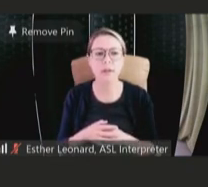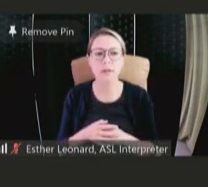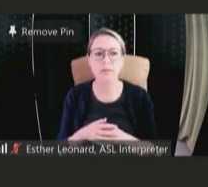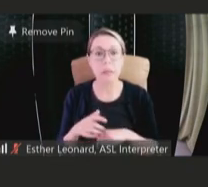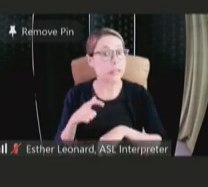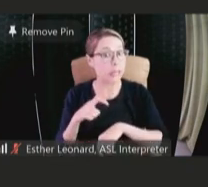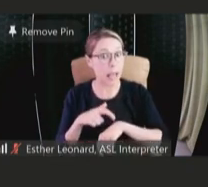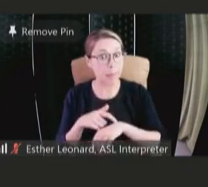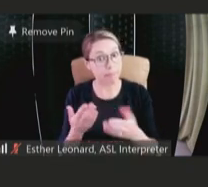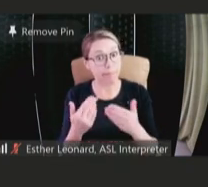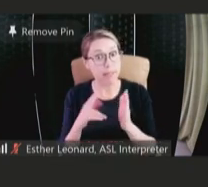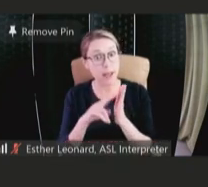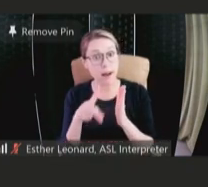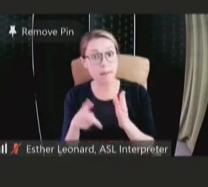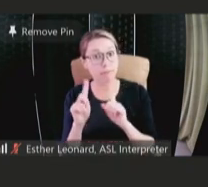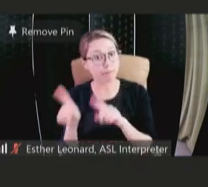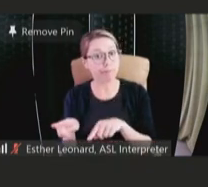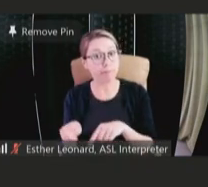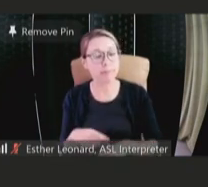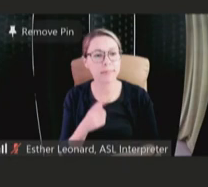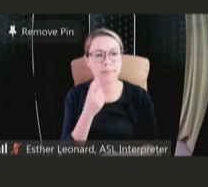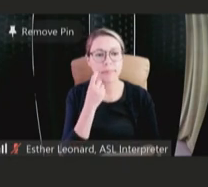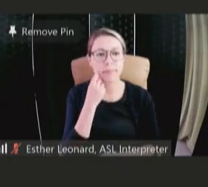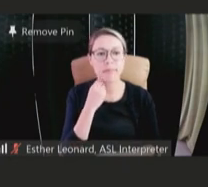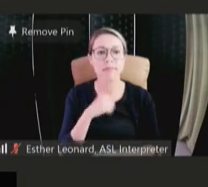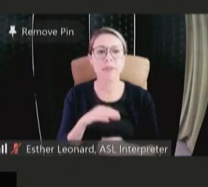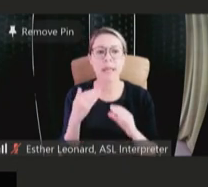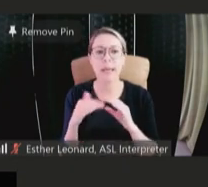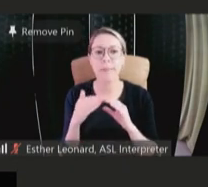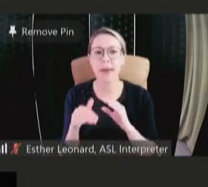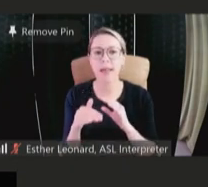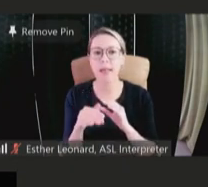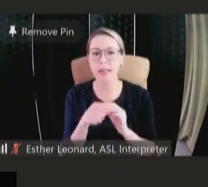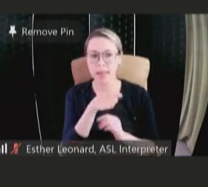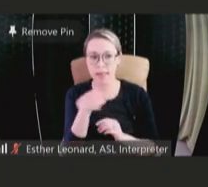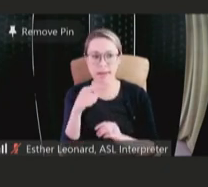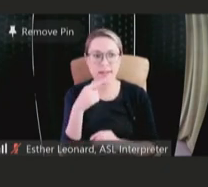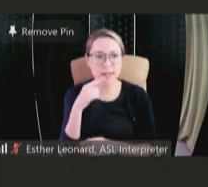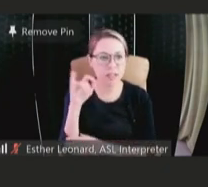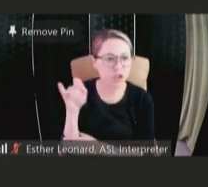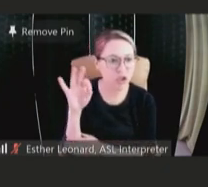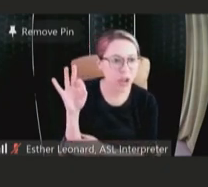attend. The email is listed here, Jeff Dugan,